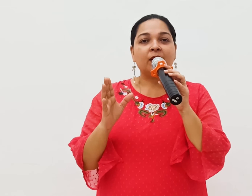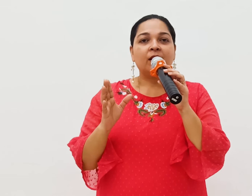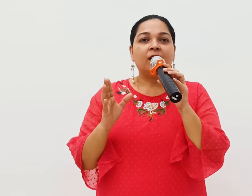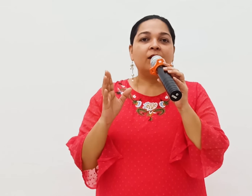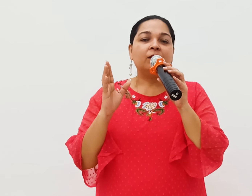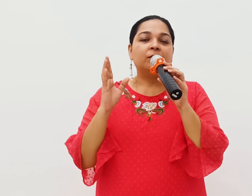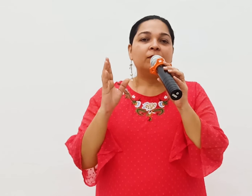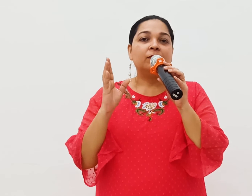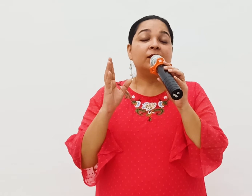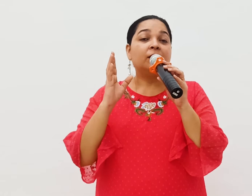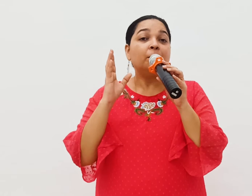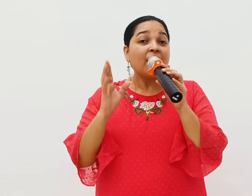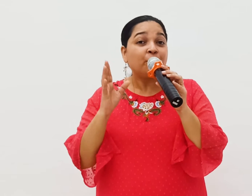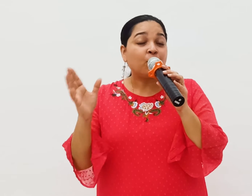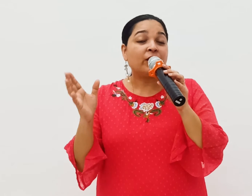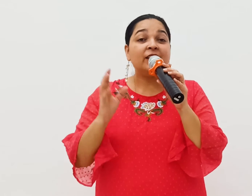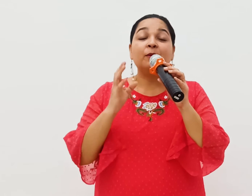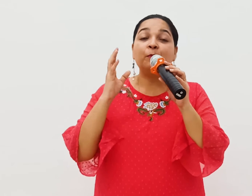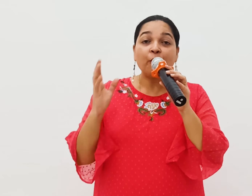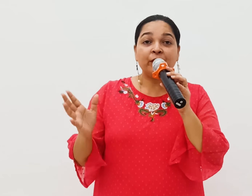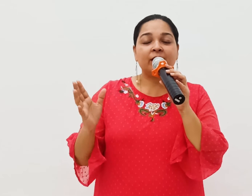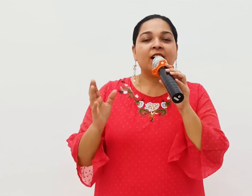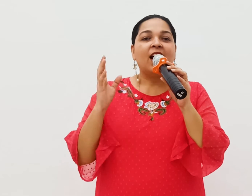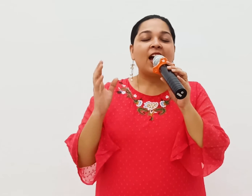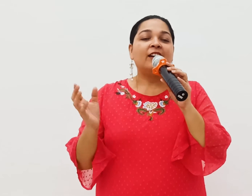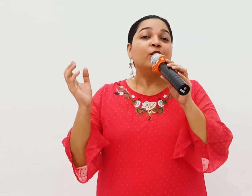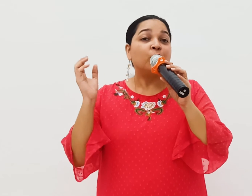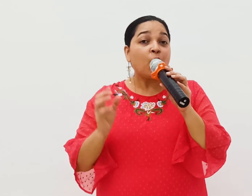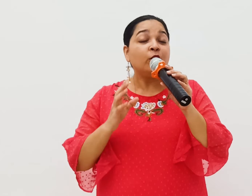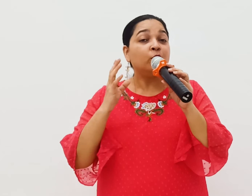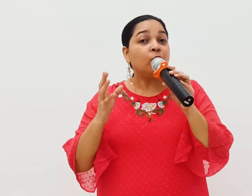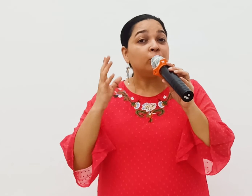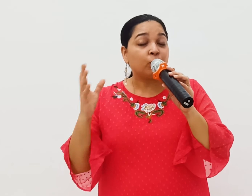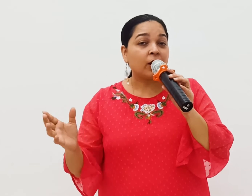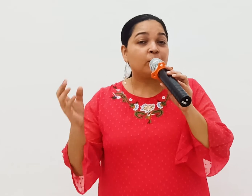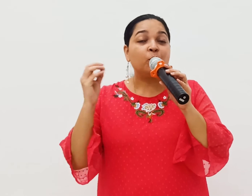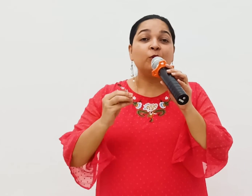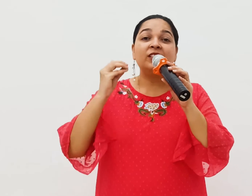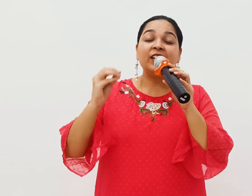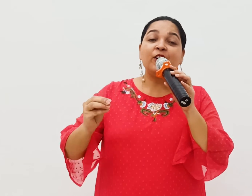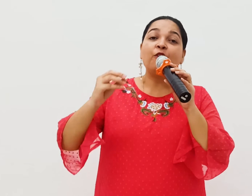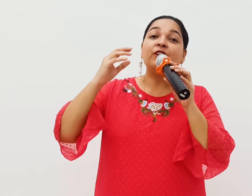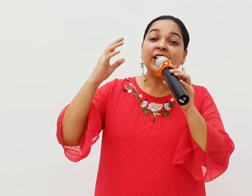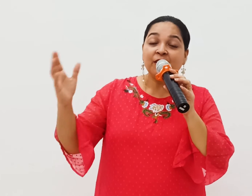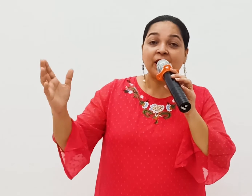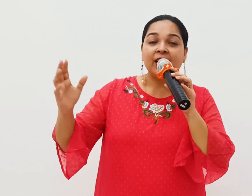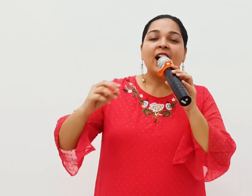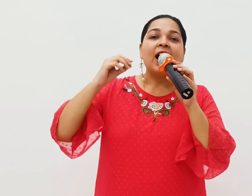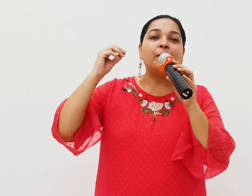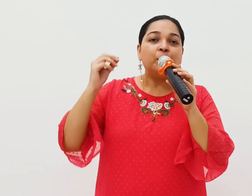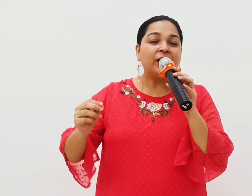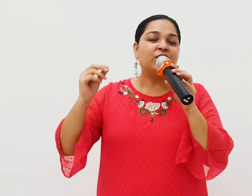Jonah is a man of God. He is a prophet. And God told Jonah to go to the city of